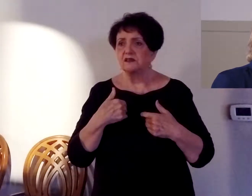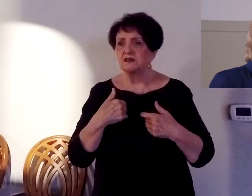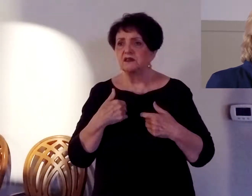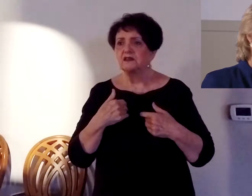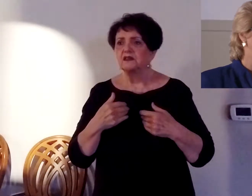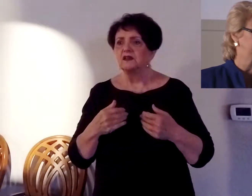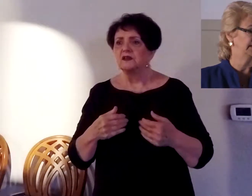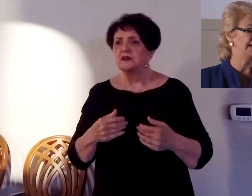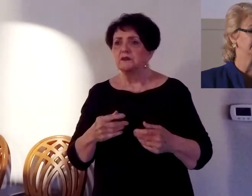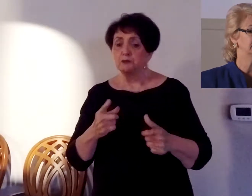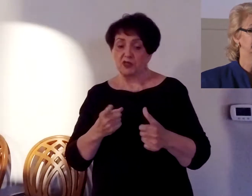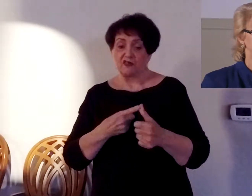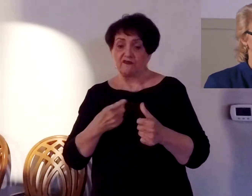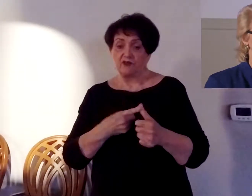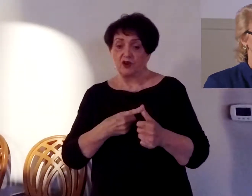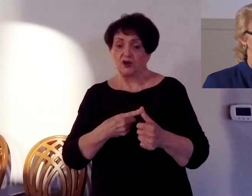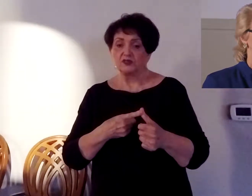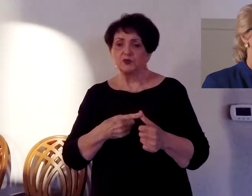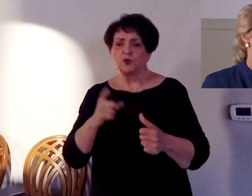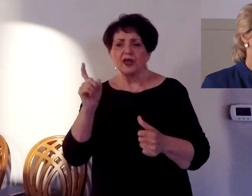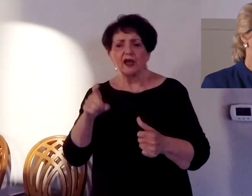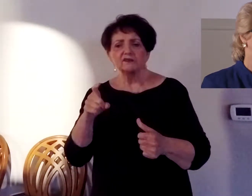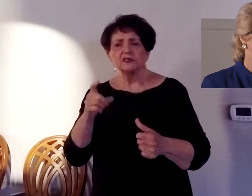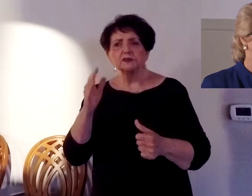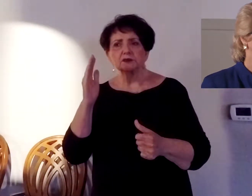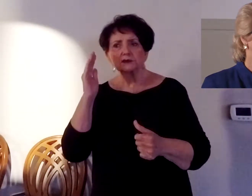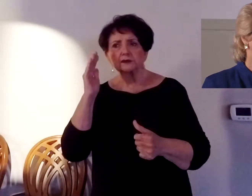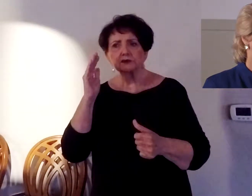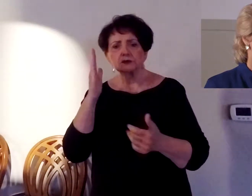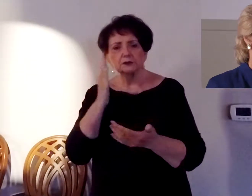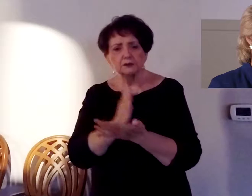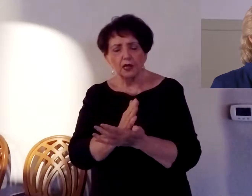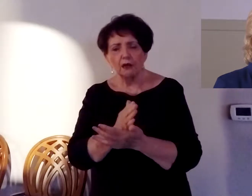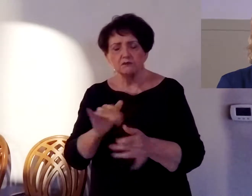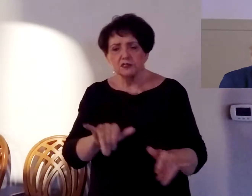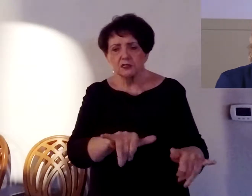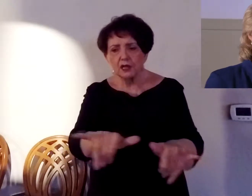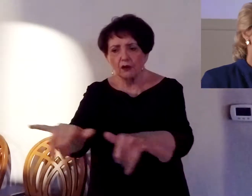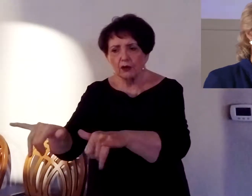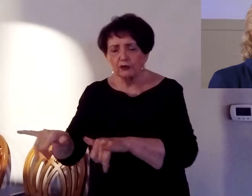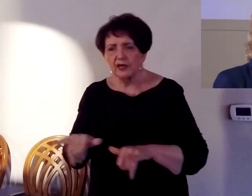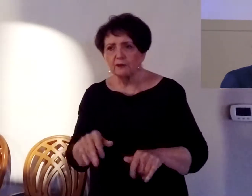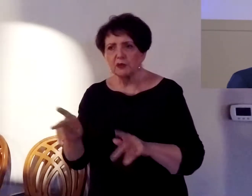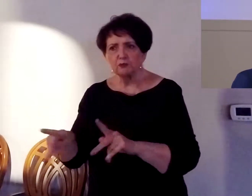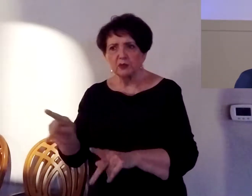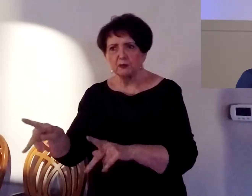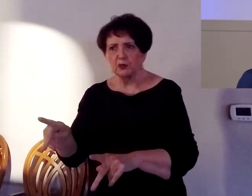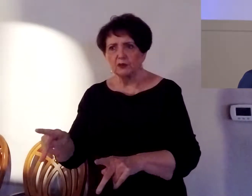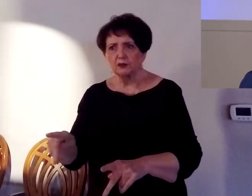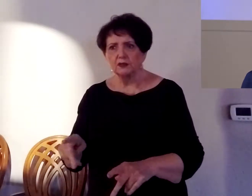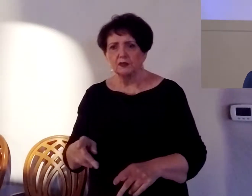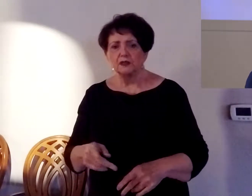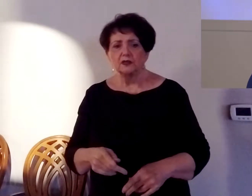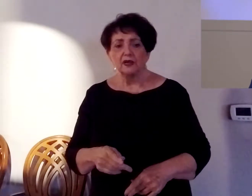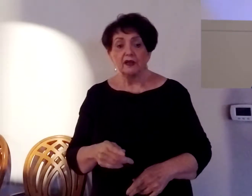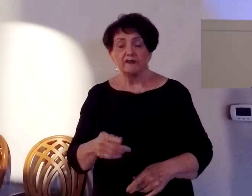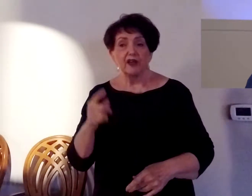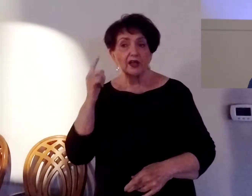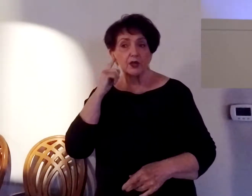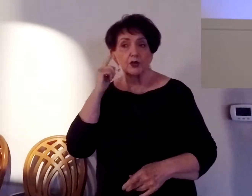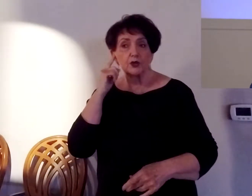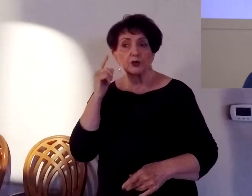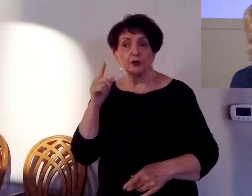we have to stop blanketly stereotyping them. So the minute I hear you use the term